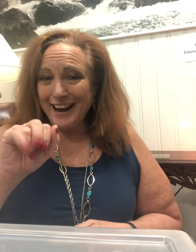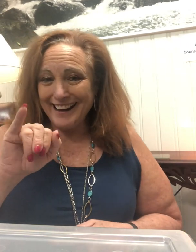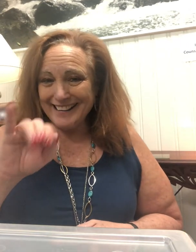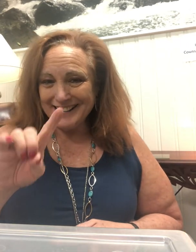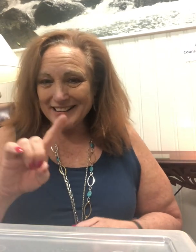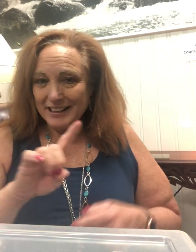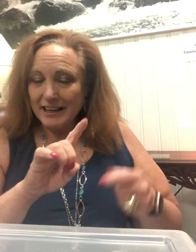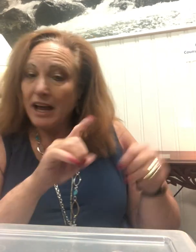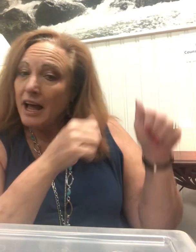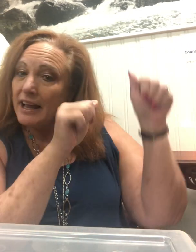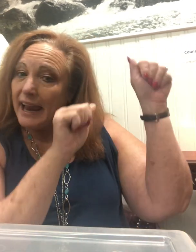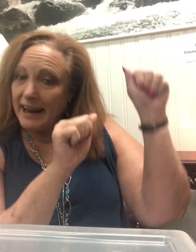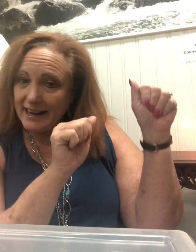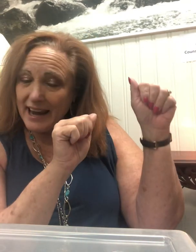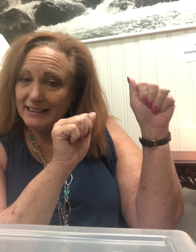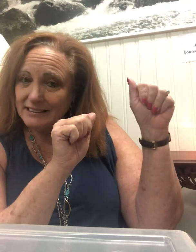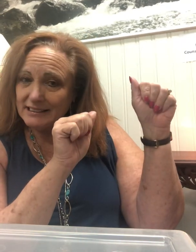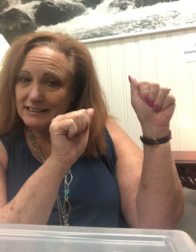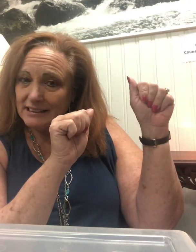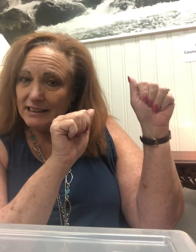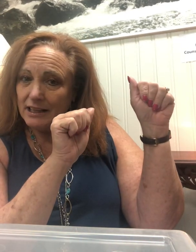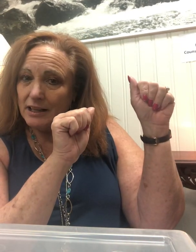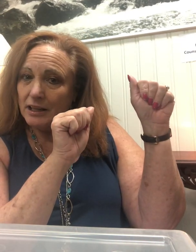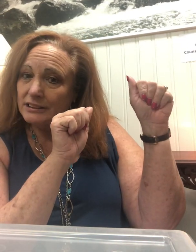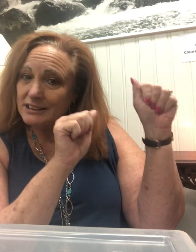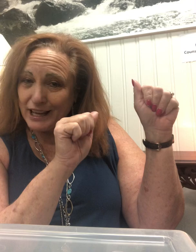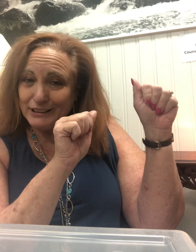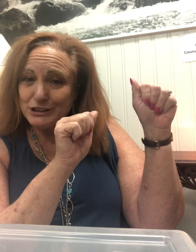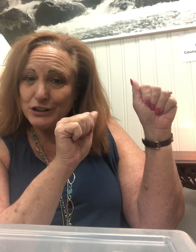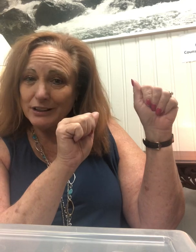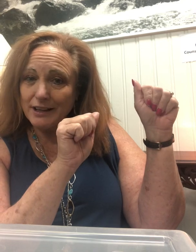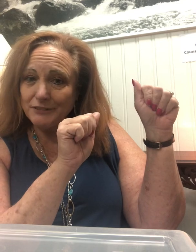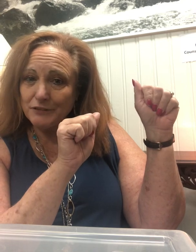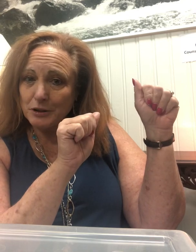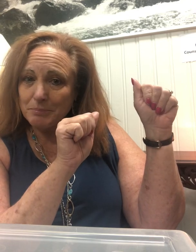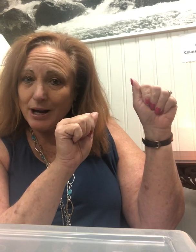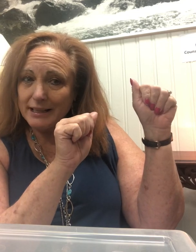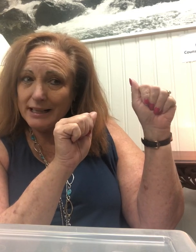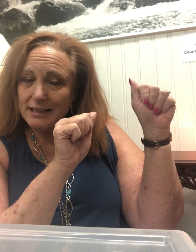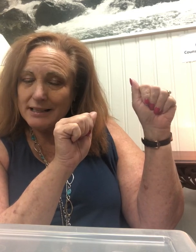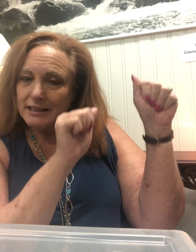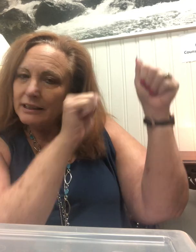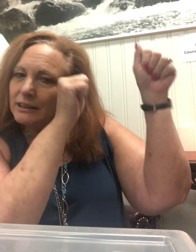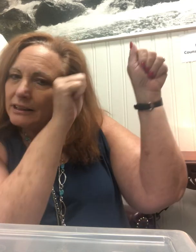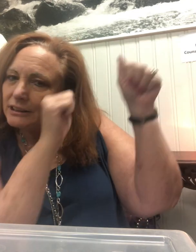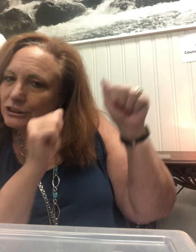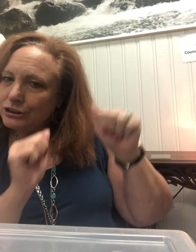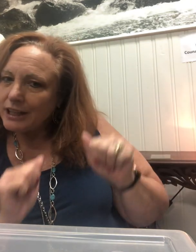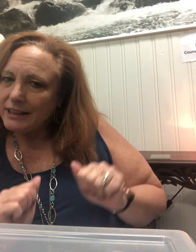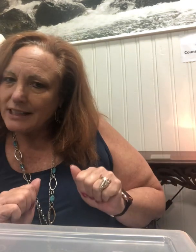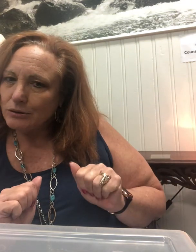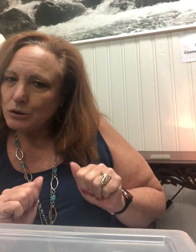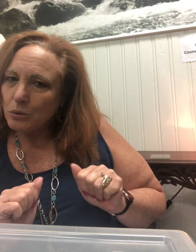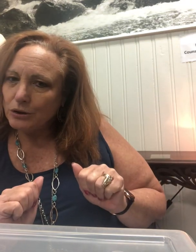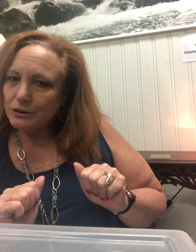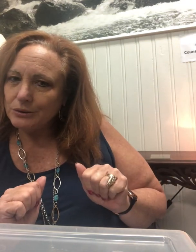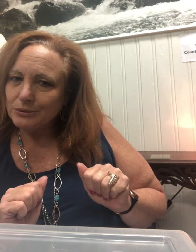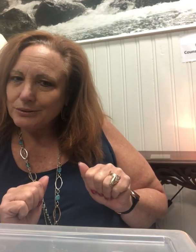afraid. A hands slightly to the left of your body, shake down toward you.